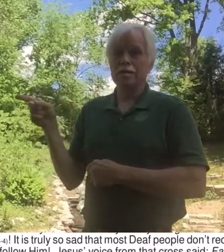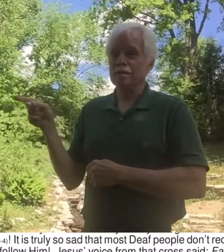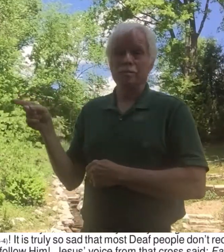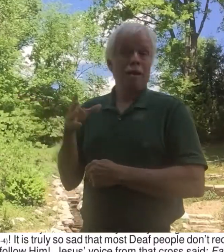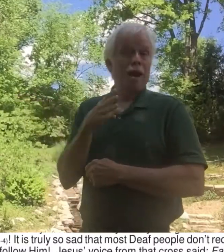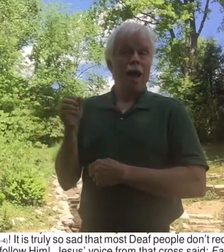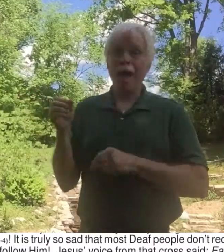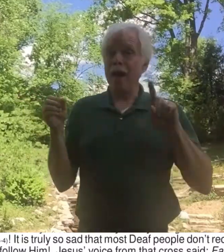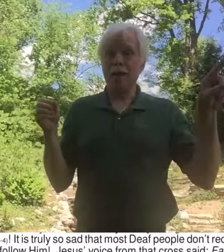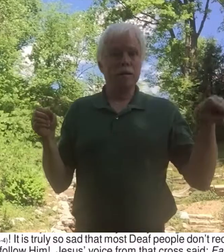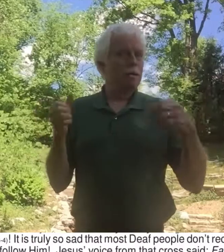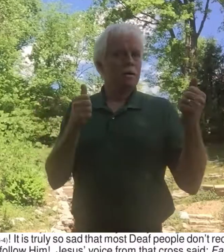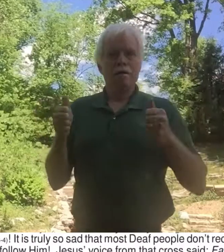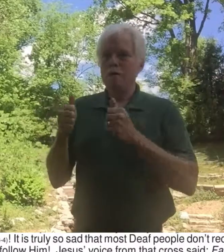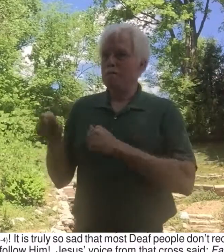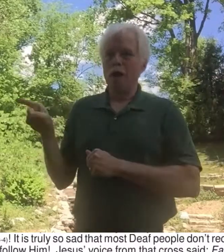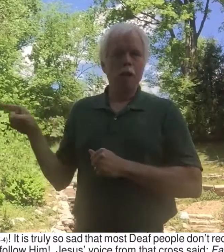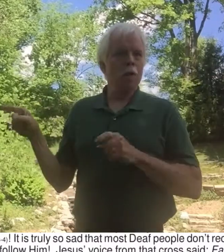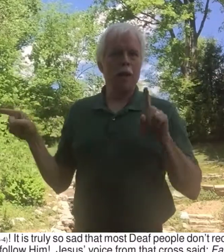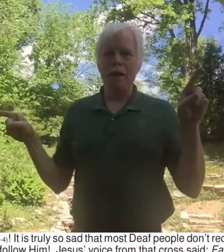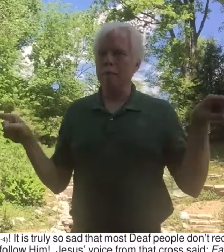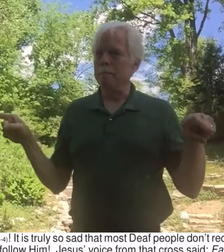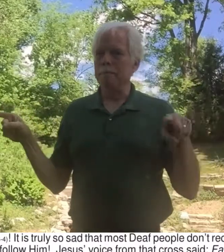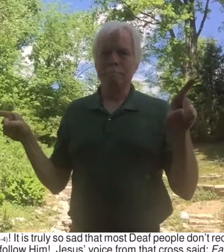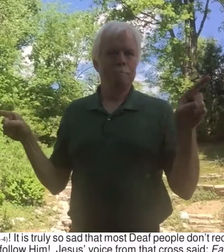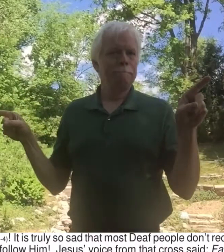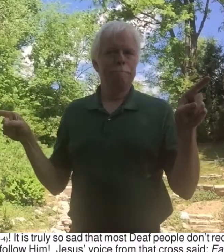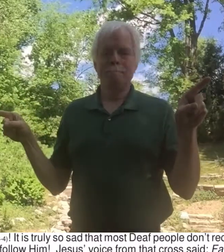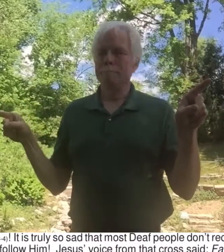voice and follow him.